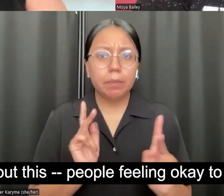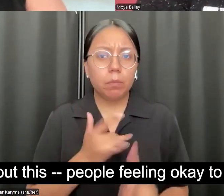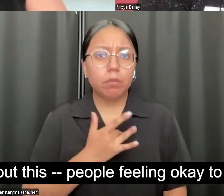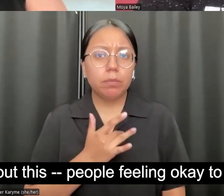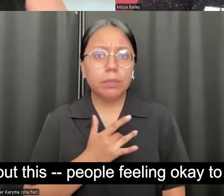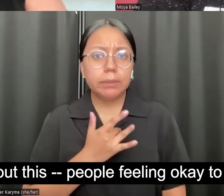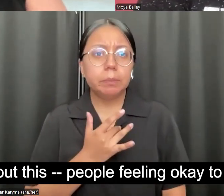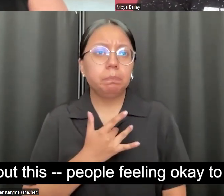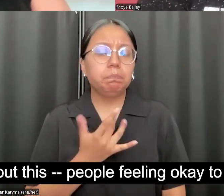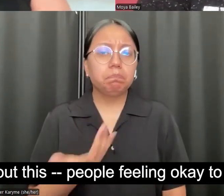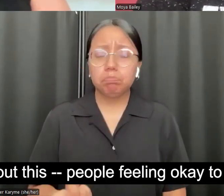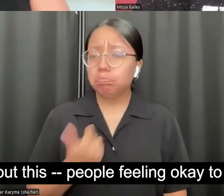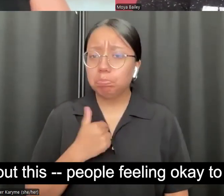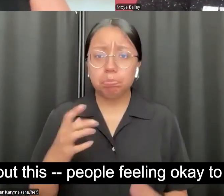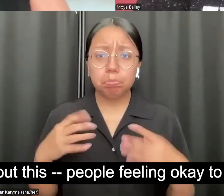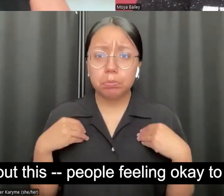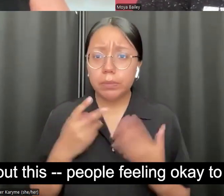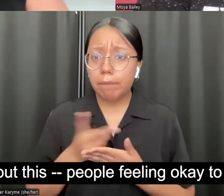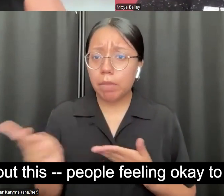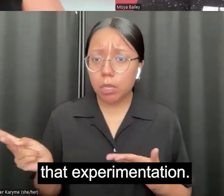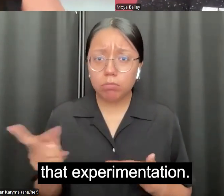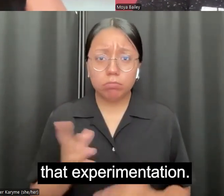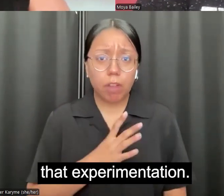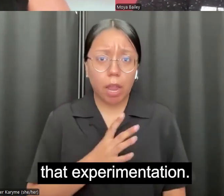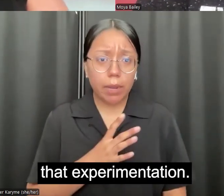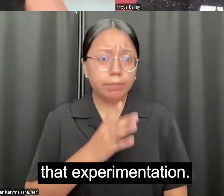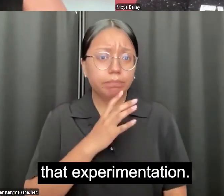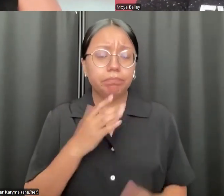to fail and do that experimentation.